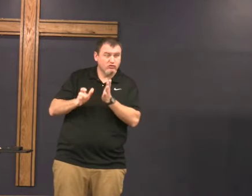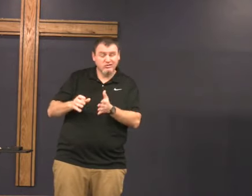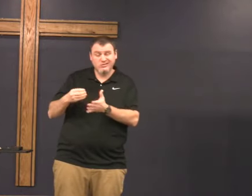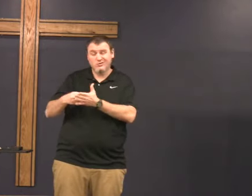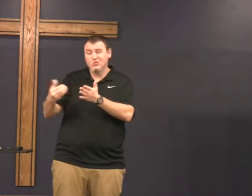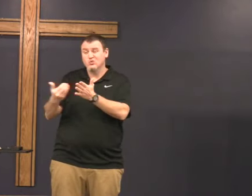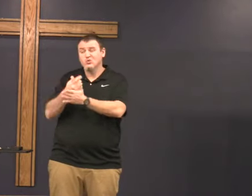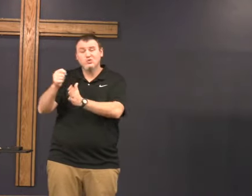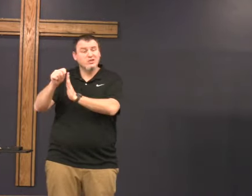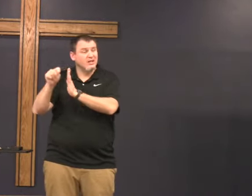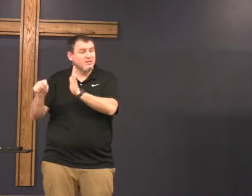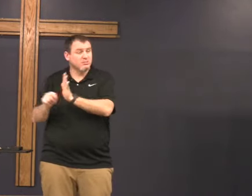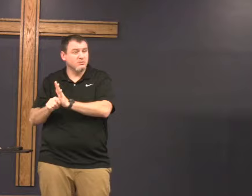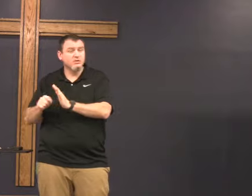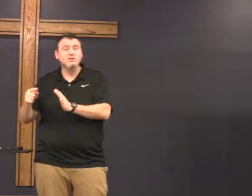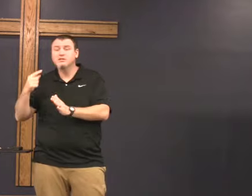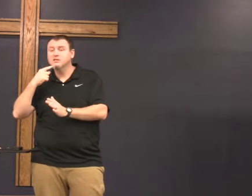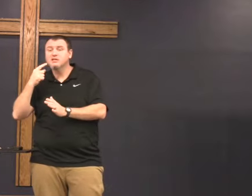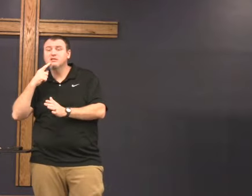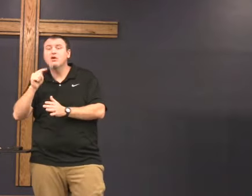Who are the writers of the New Testament?